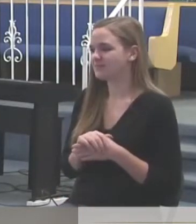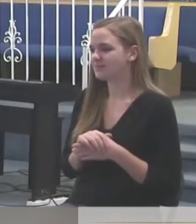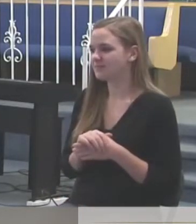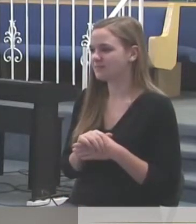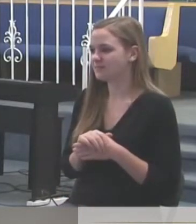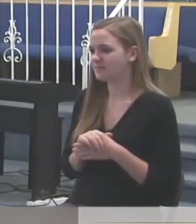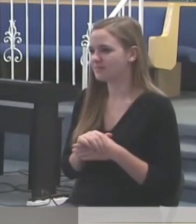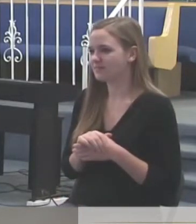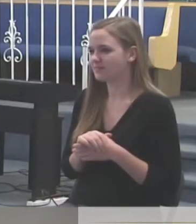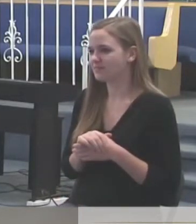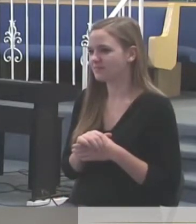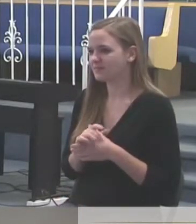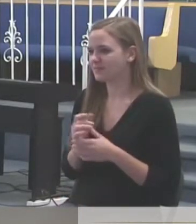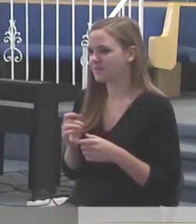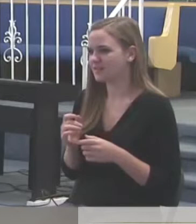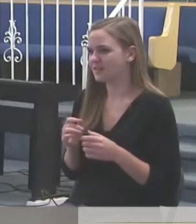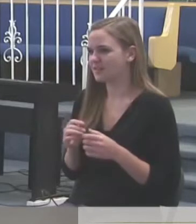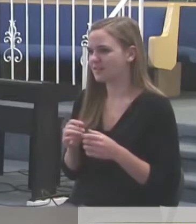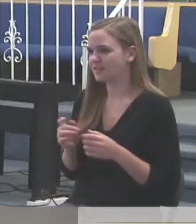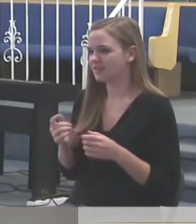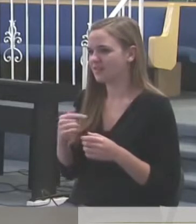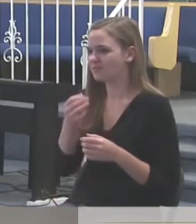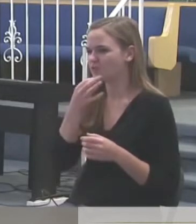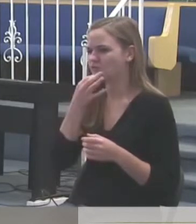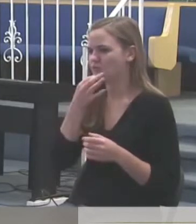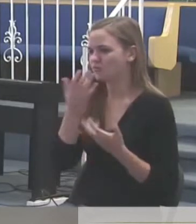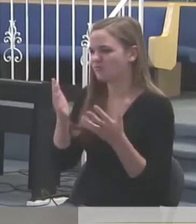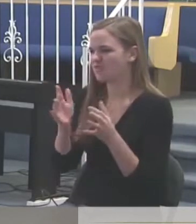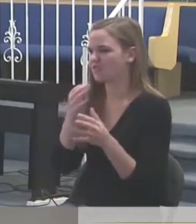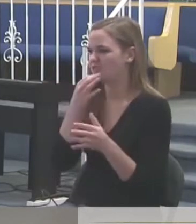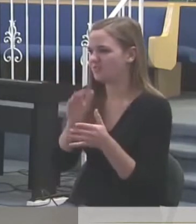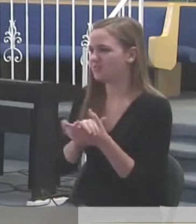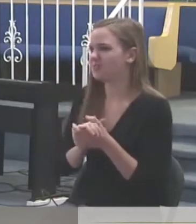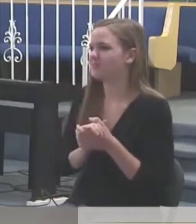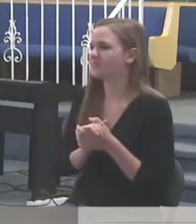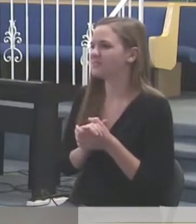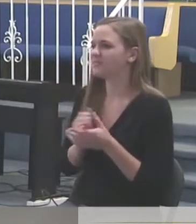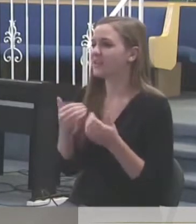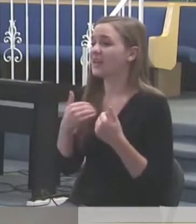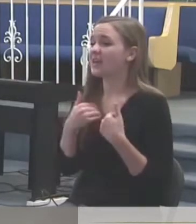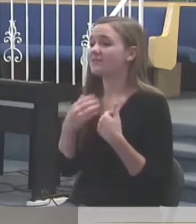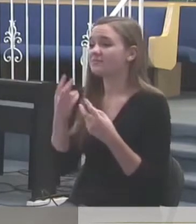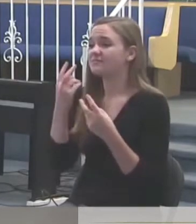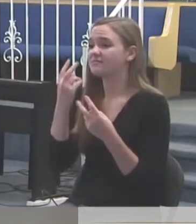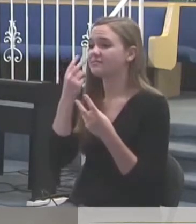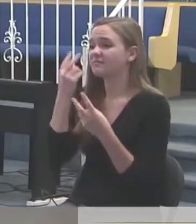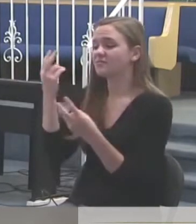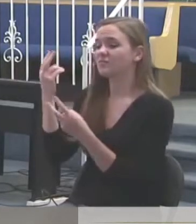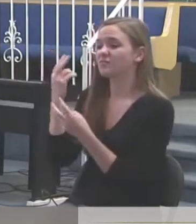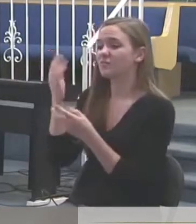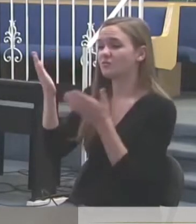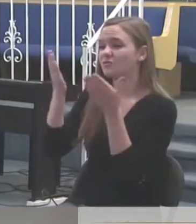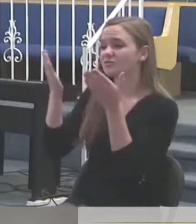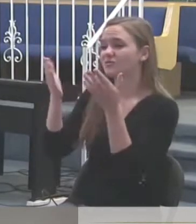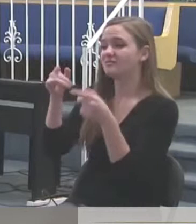I'm gonna be through here. We got our remembrance service coming up here